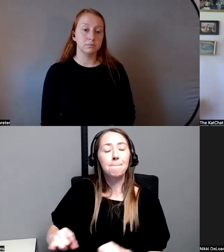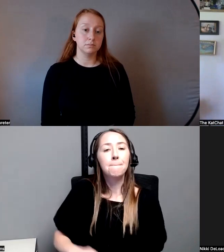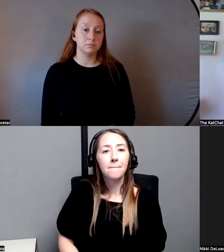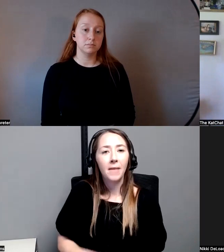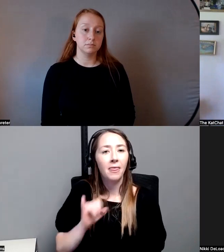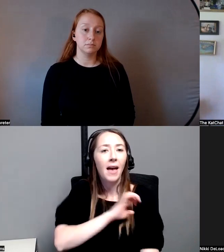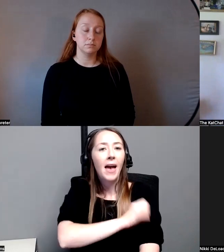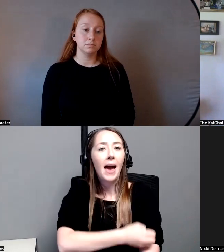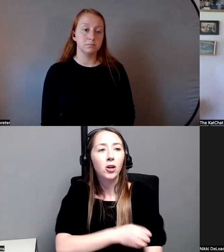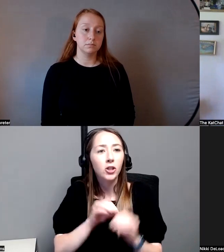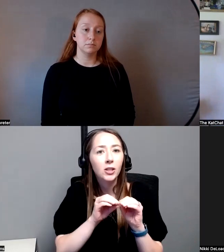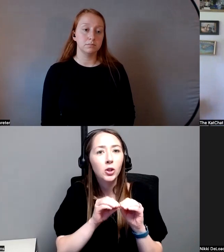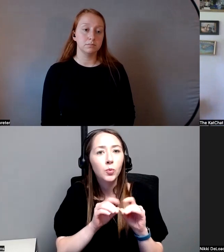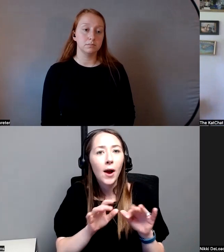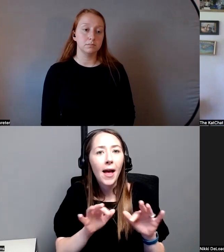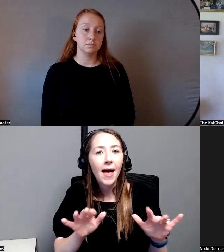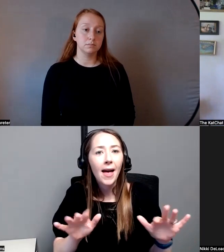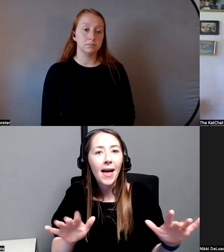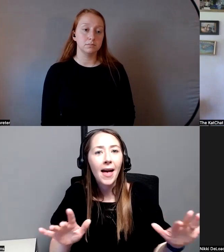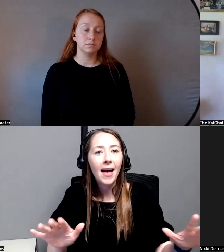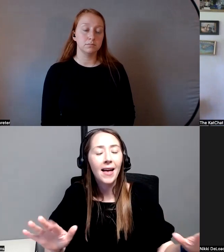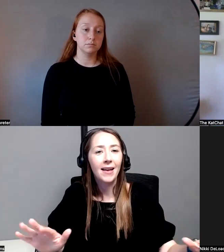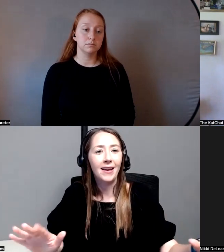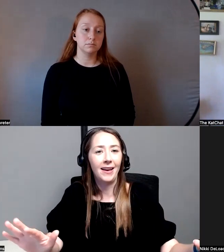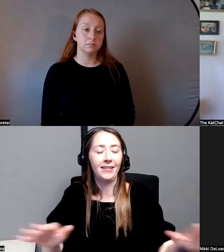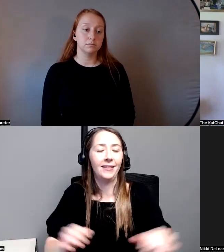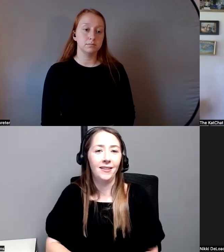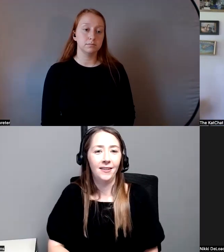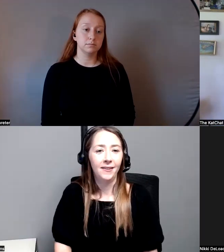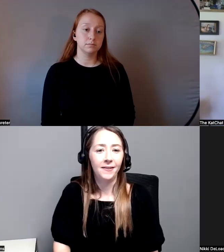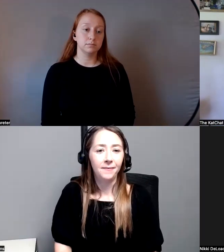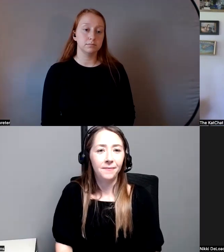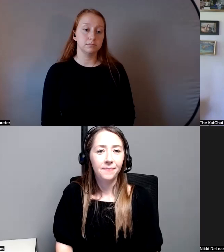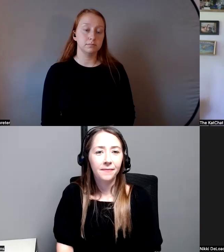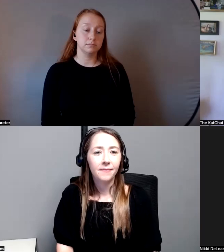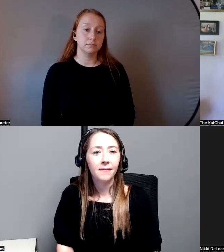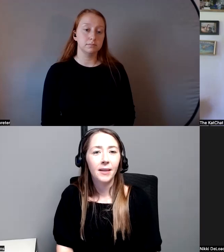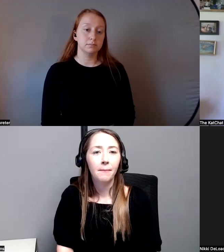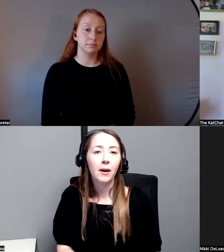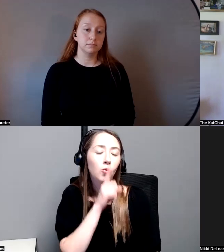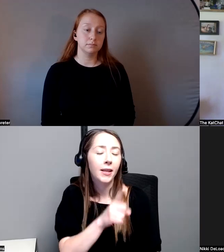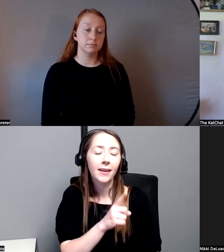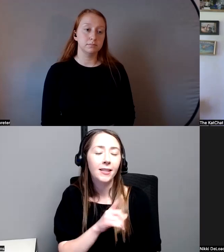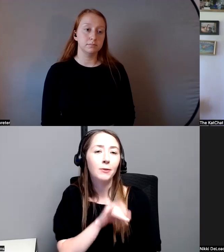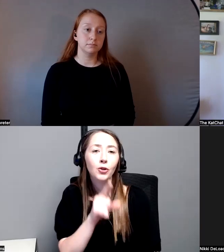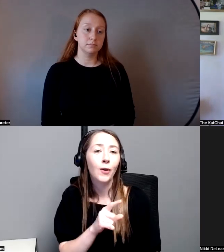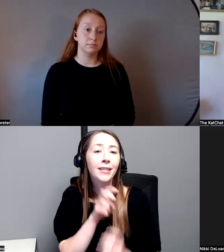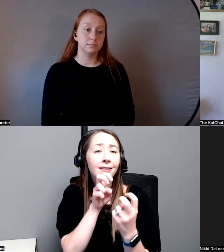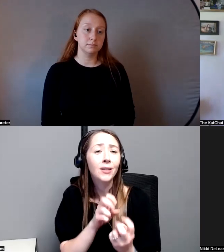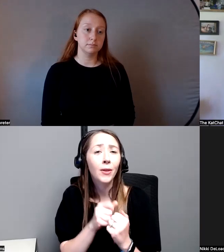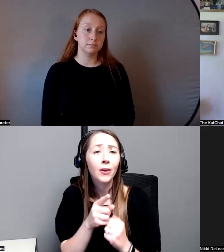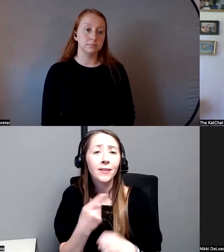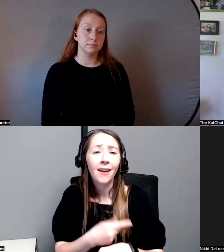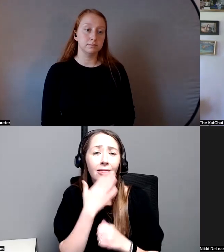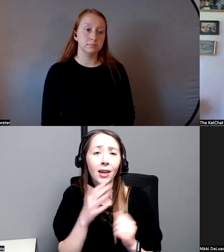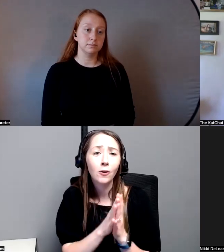energy just spreads out from you and from everyone. So, but it's been such a joy to sit with you, Kat, and thank you